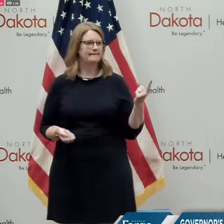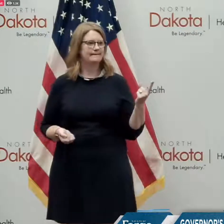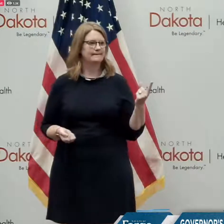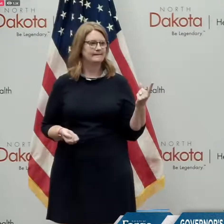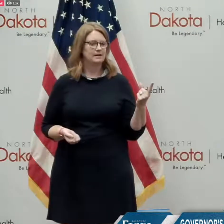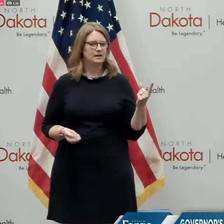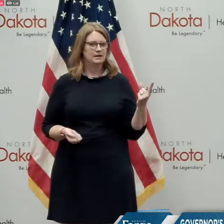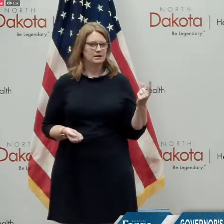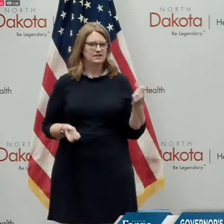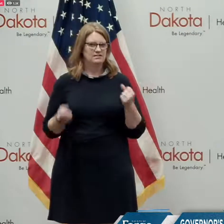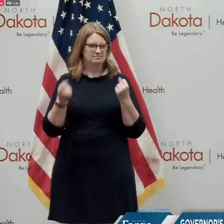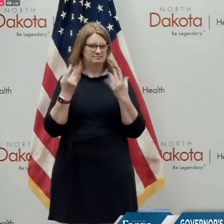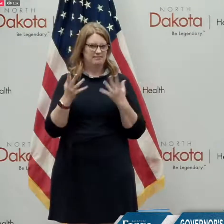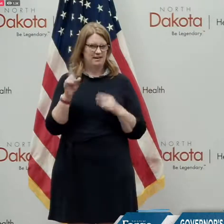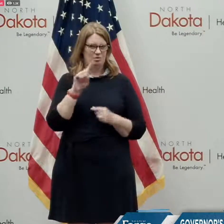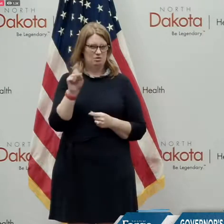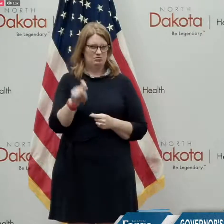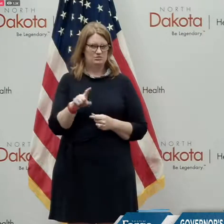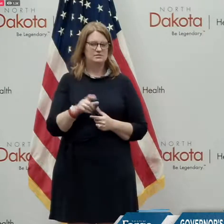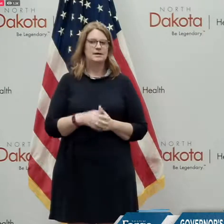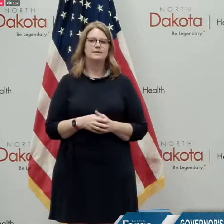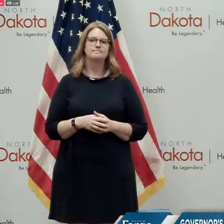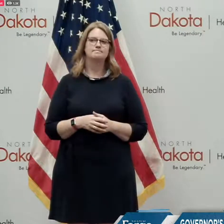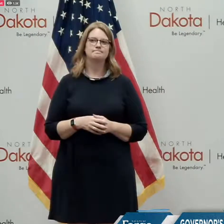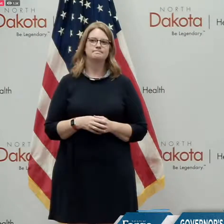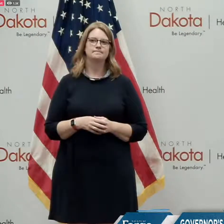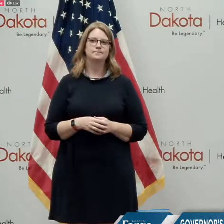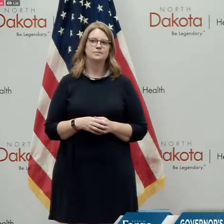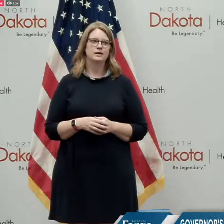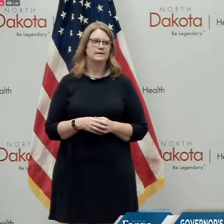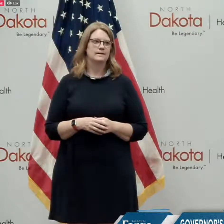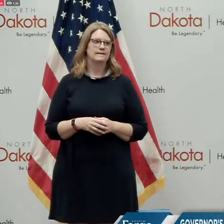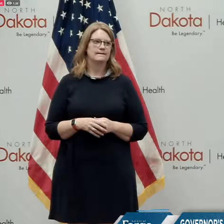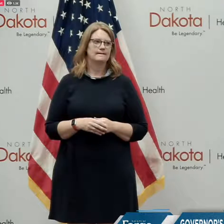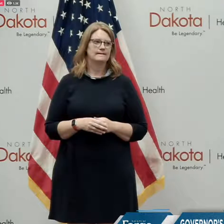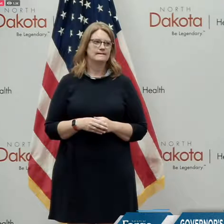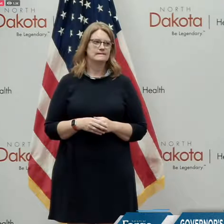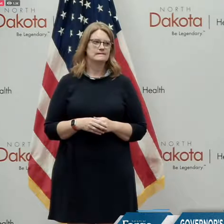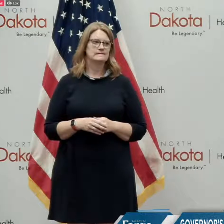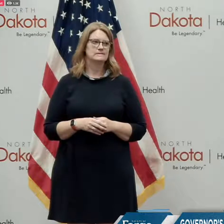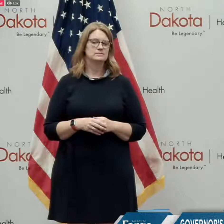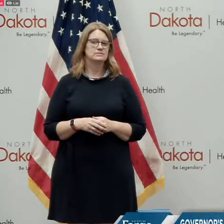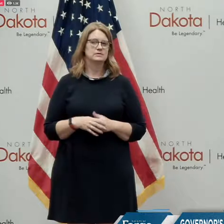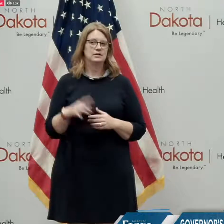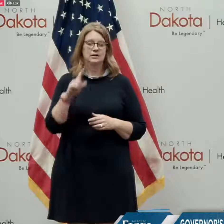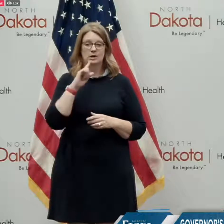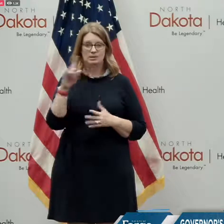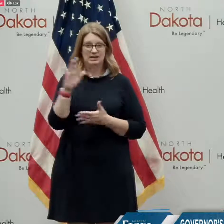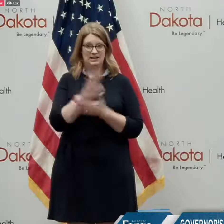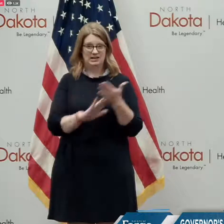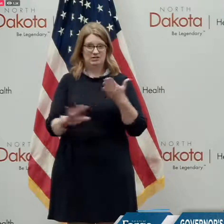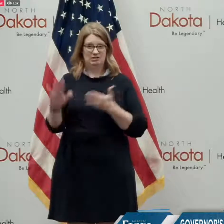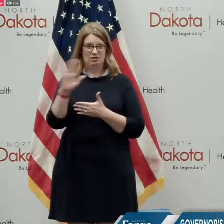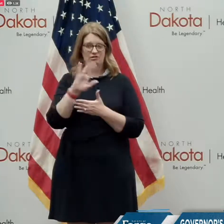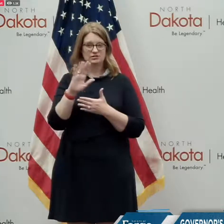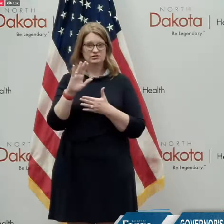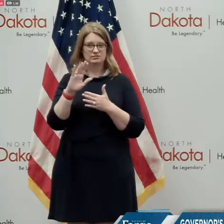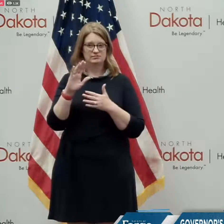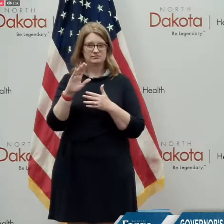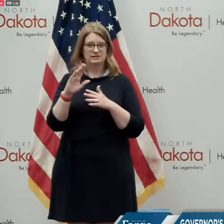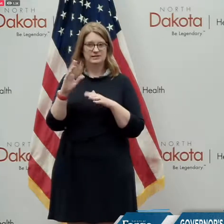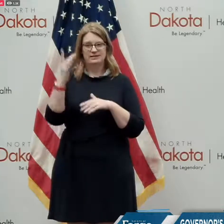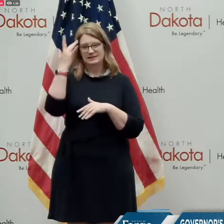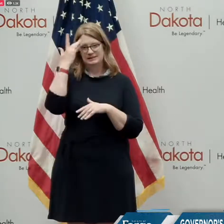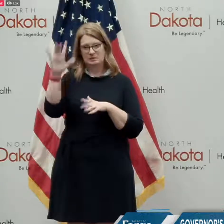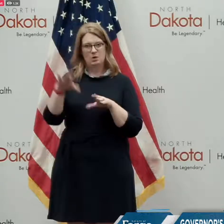there, but I would just start with the premise that the Higher Education Smart Reach Start Task